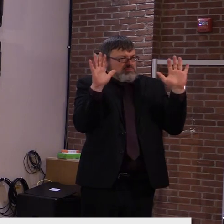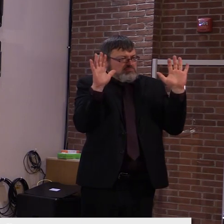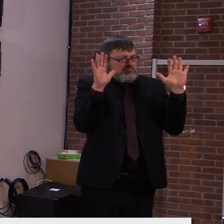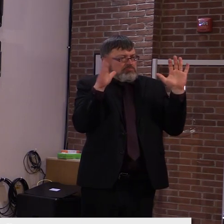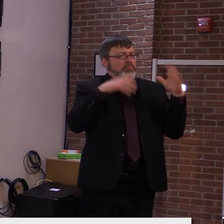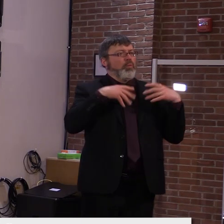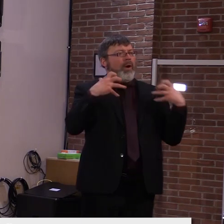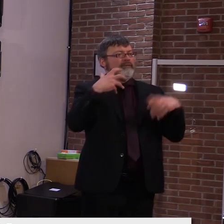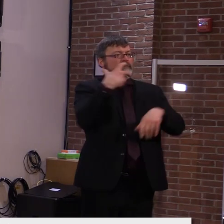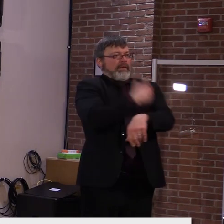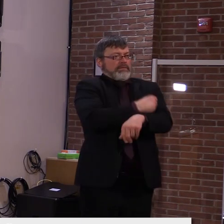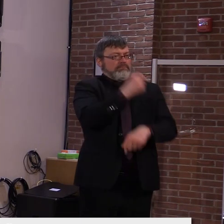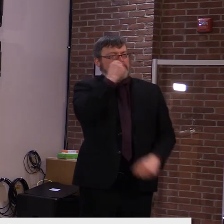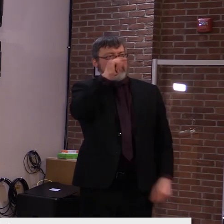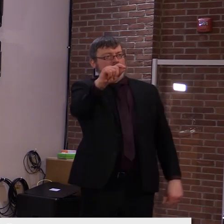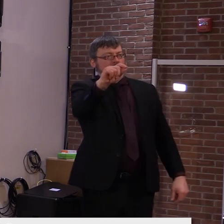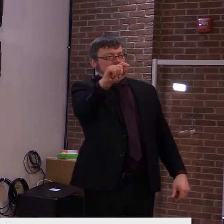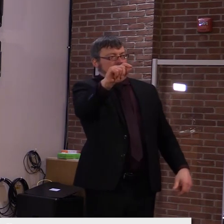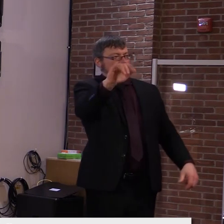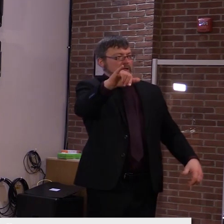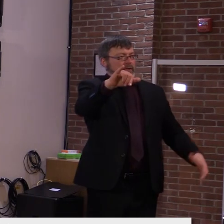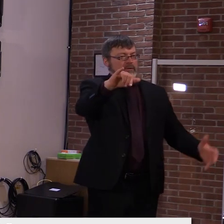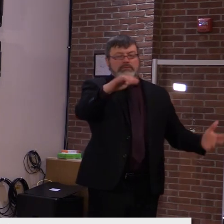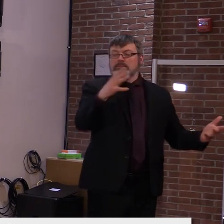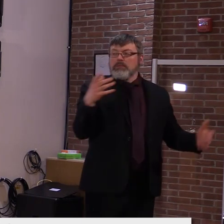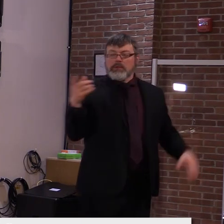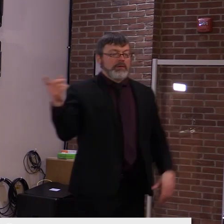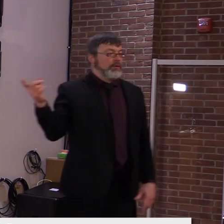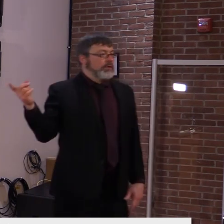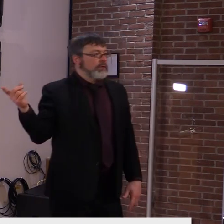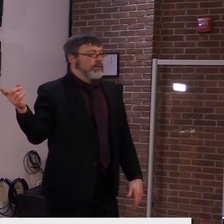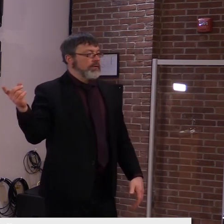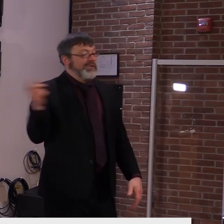And Mike, I agree with you, and that's why I think you've heard the governor say